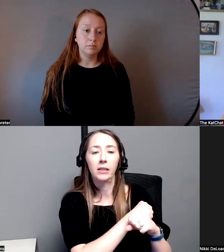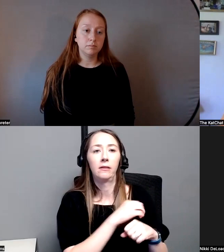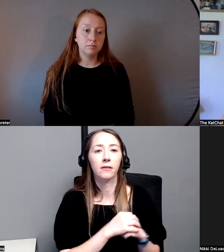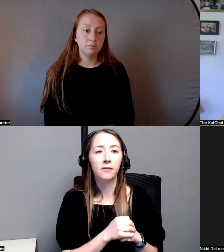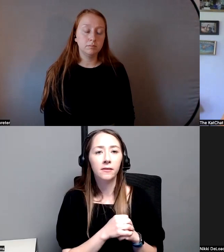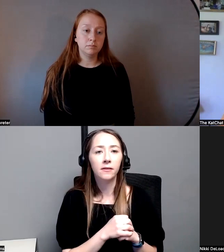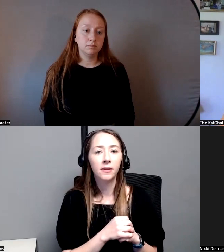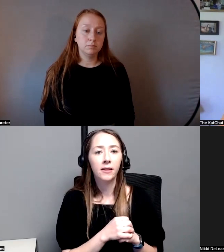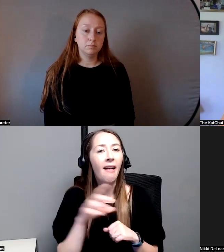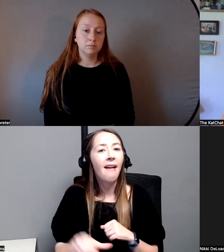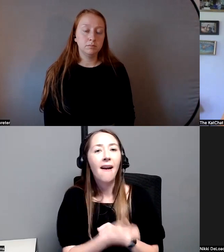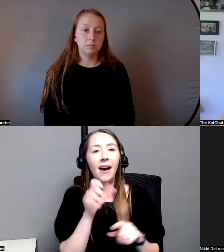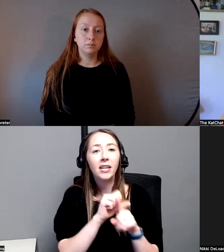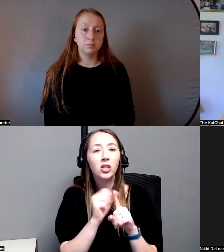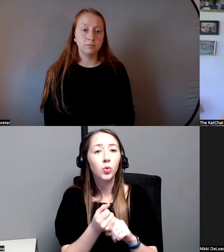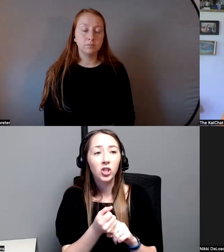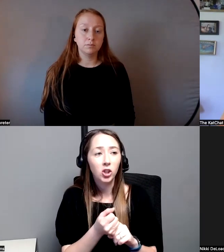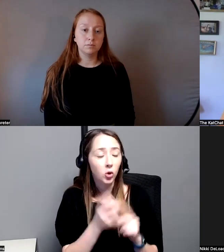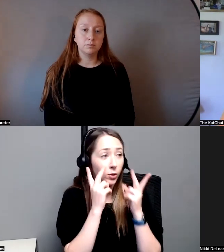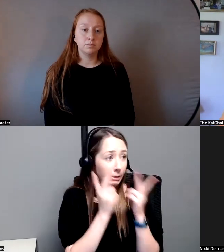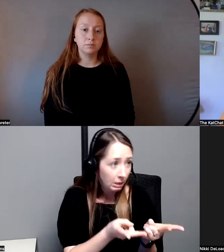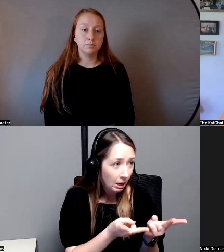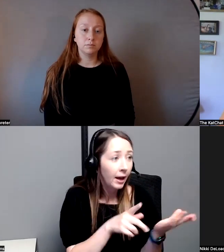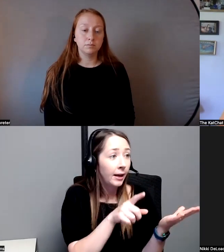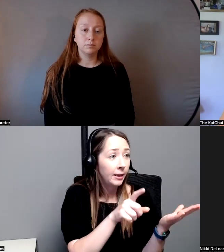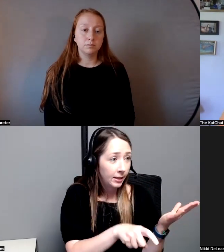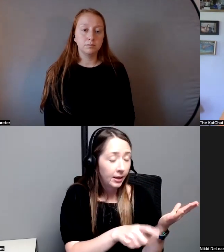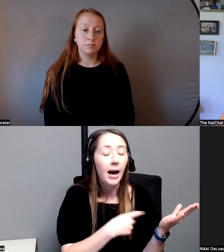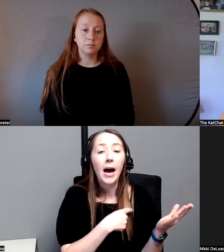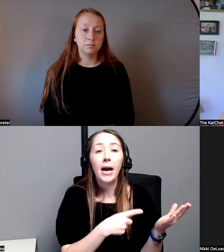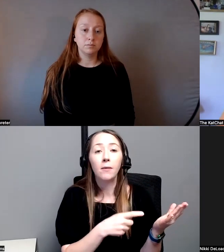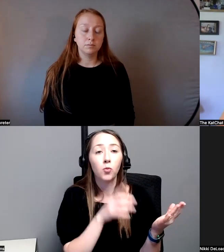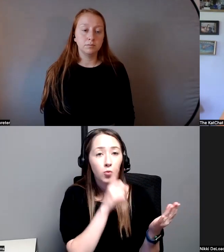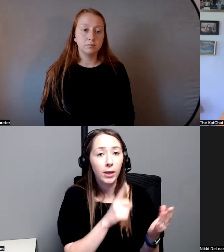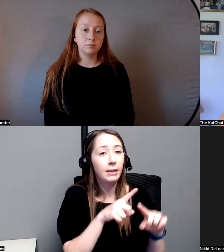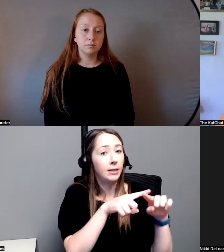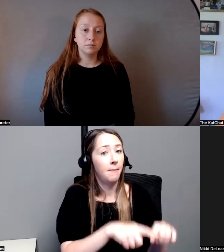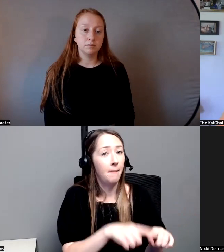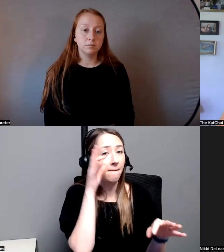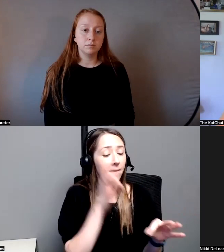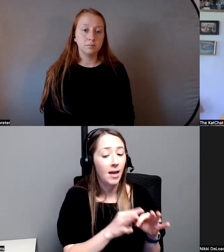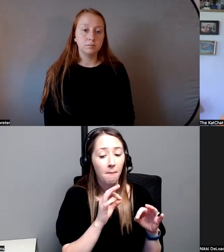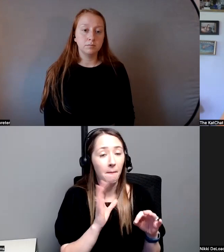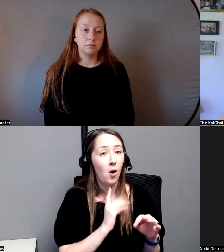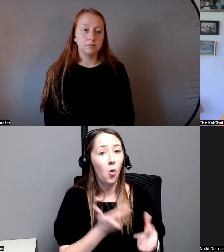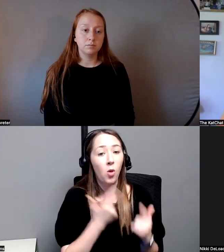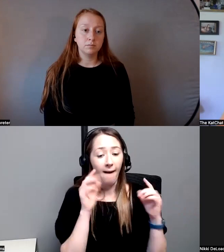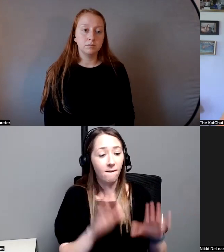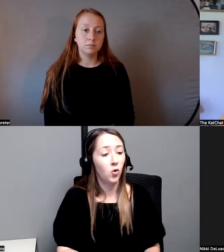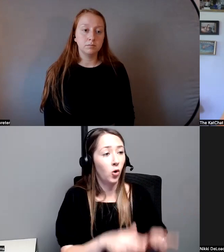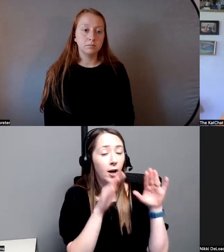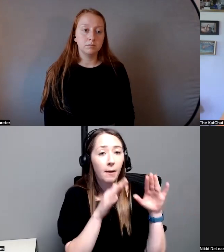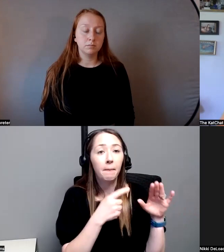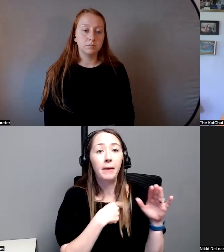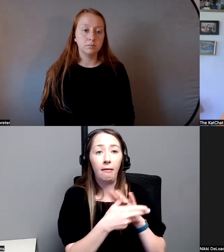in any situation where there is need, and, you know, I'm a big person of faith, been a Christian my whole entire life. But what